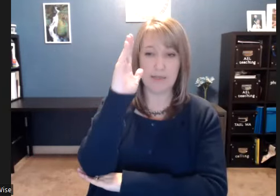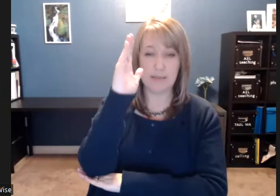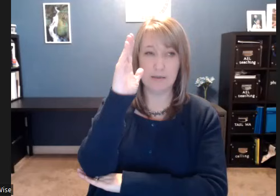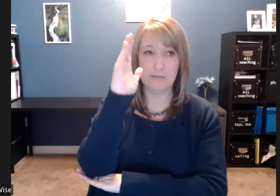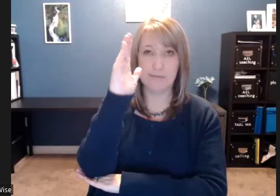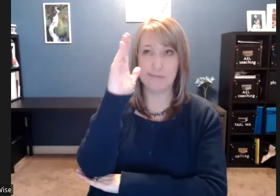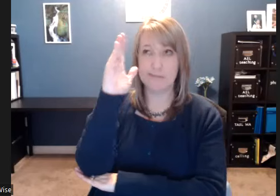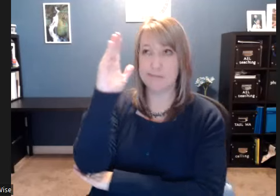is